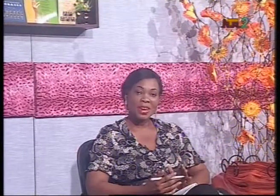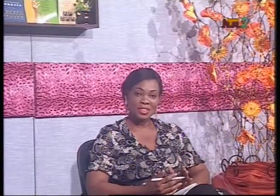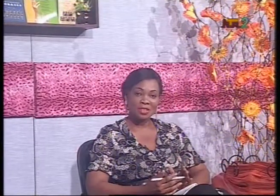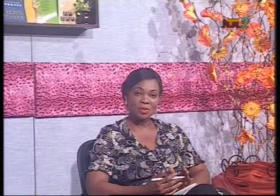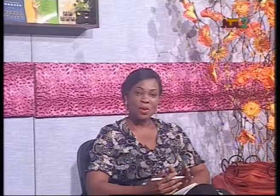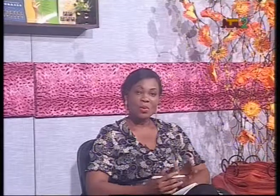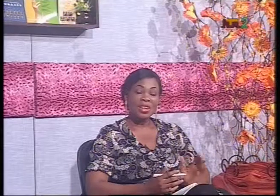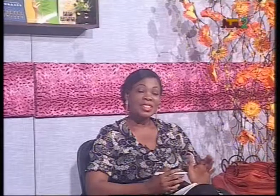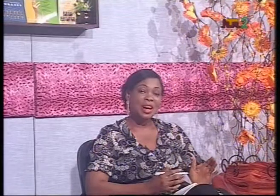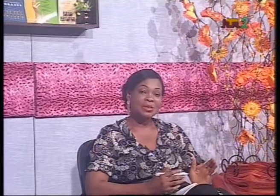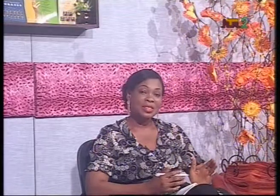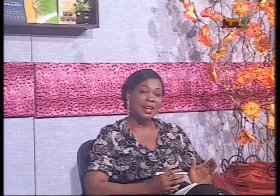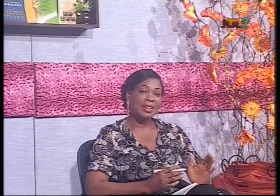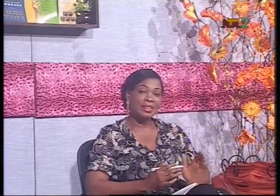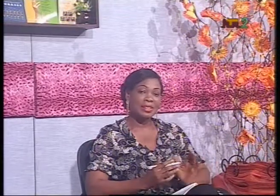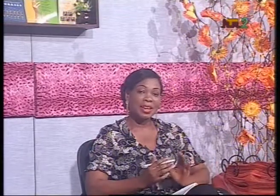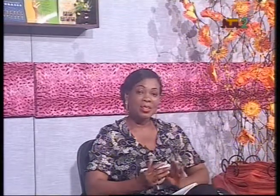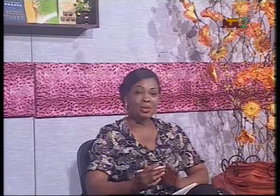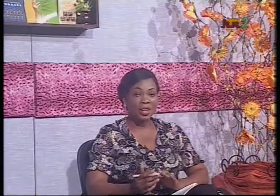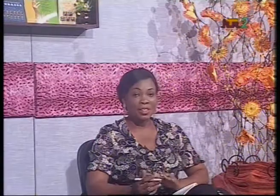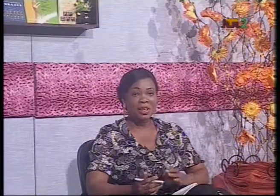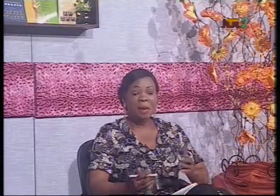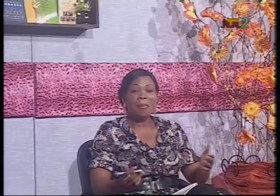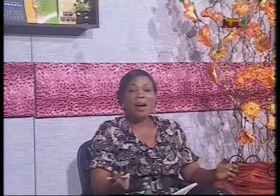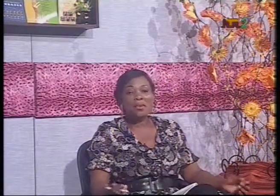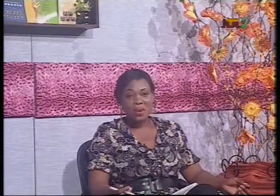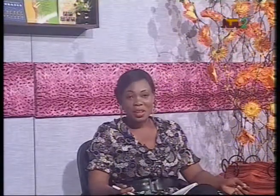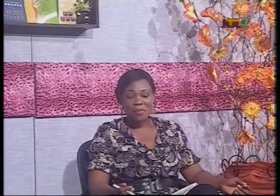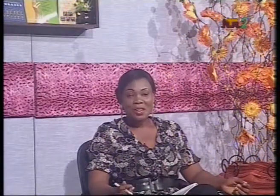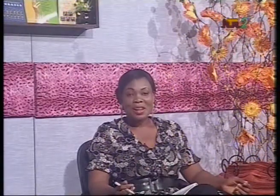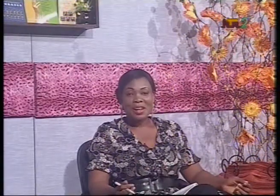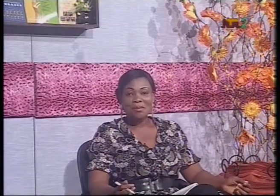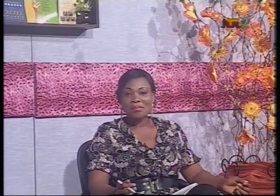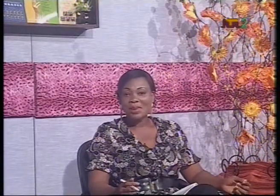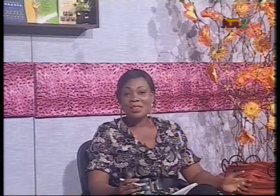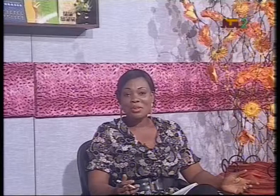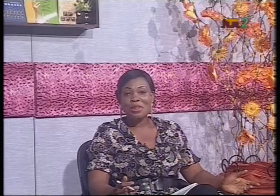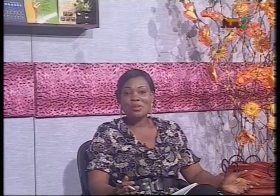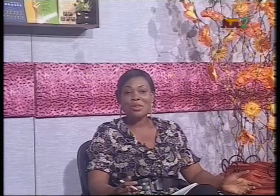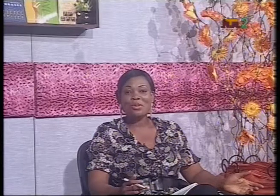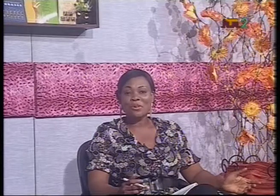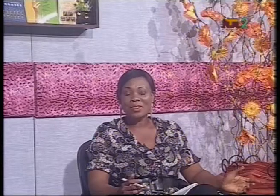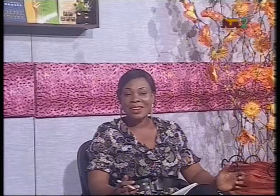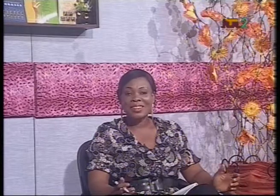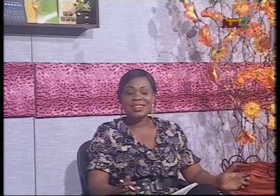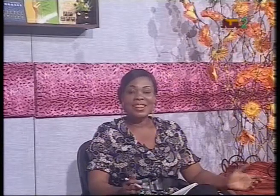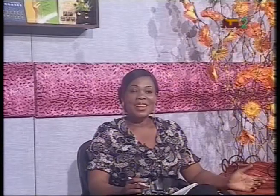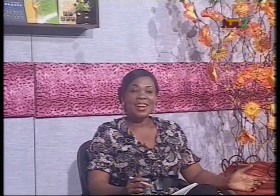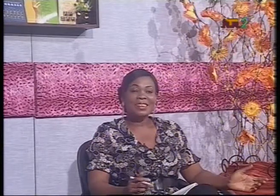H. We learned how to sign letters A to H. By the way, many students want to learn